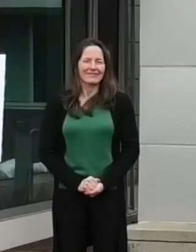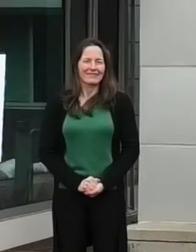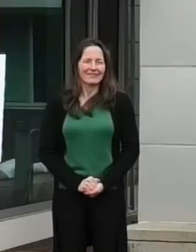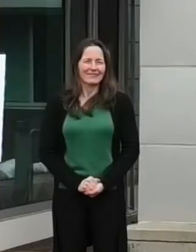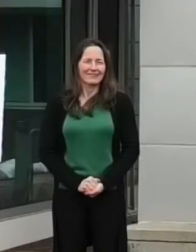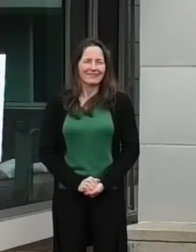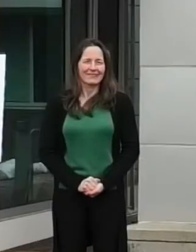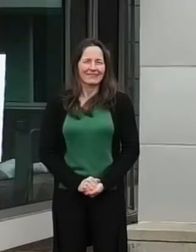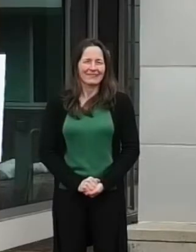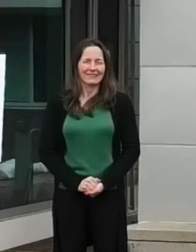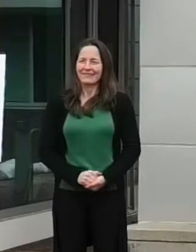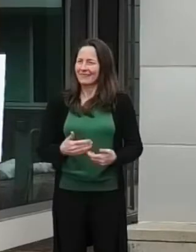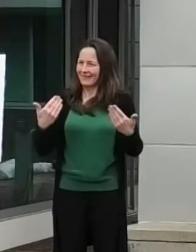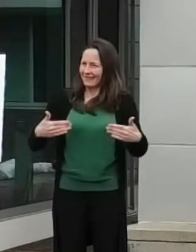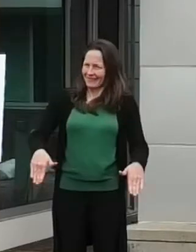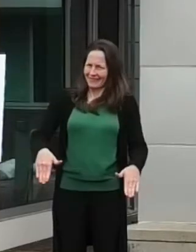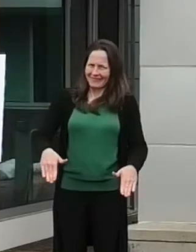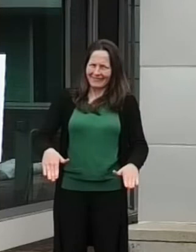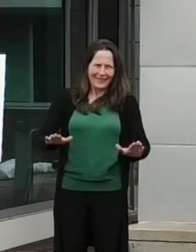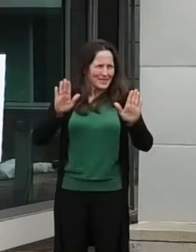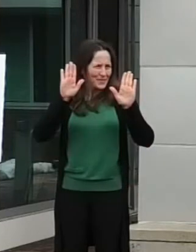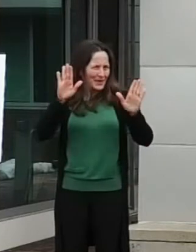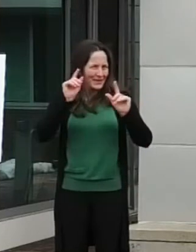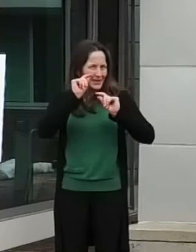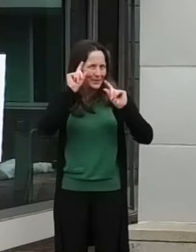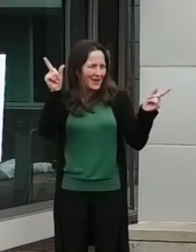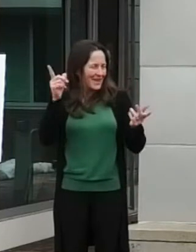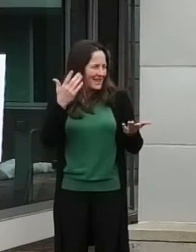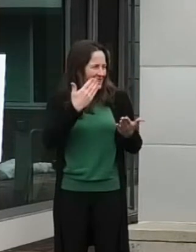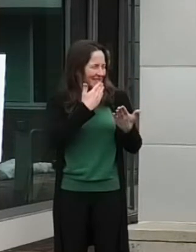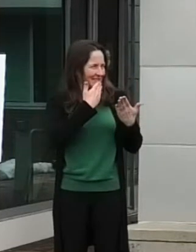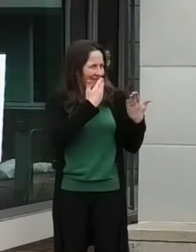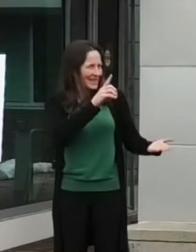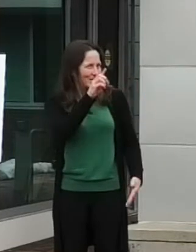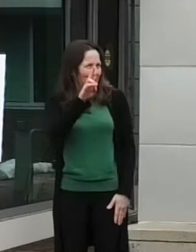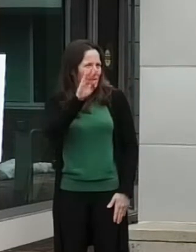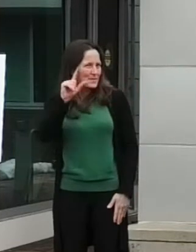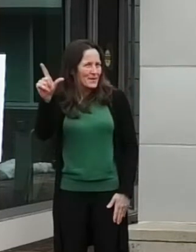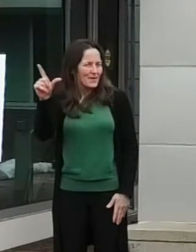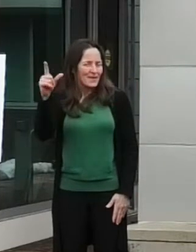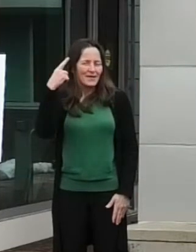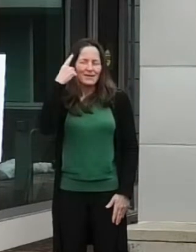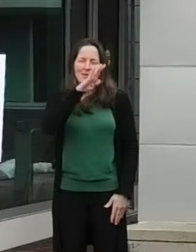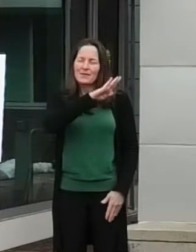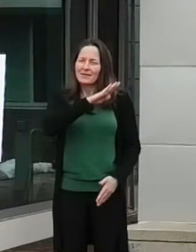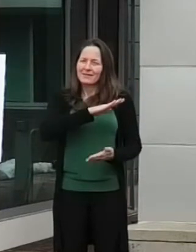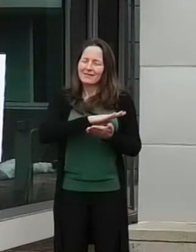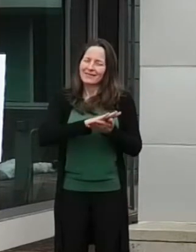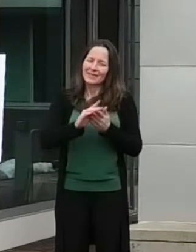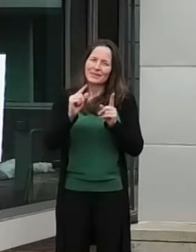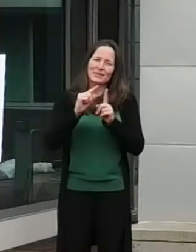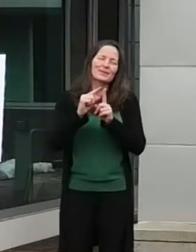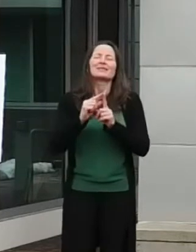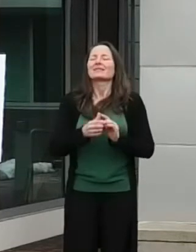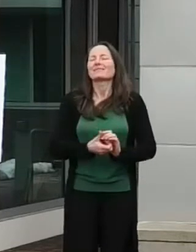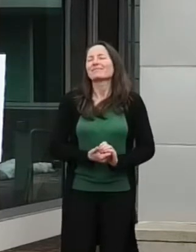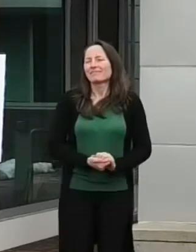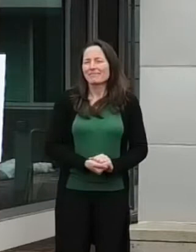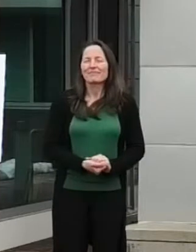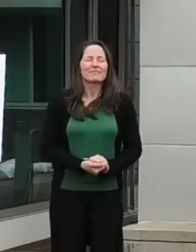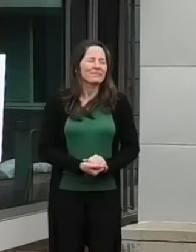Wow, what a wonderful surprise. Thank you so much, Dr. Ball, for those kind words.